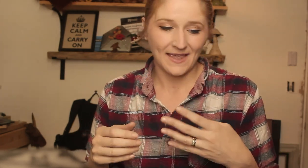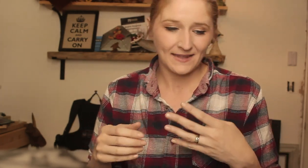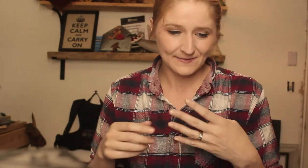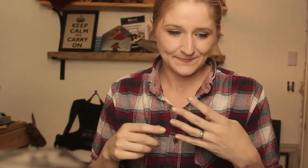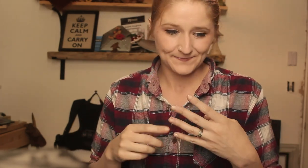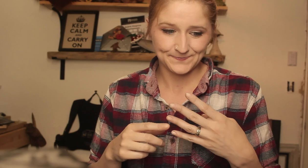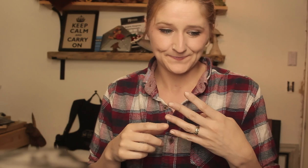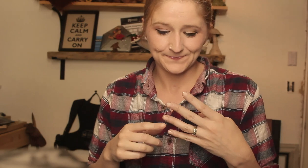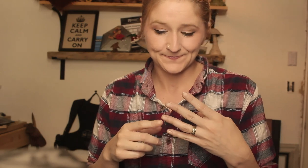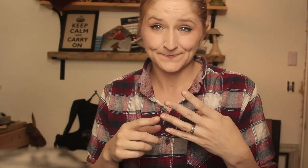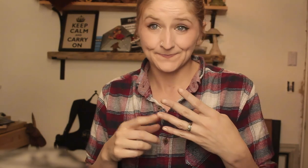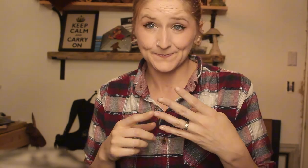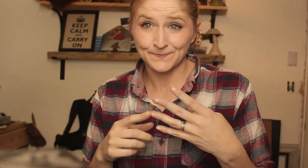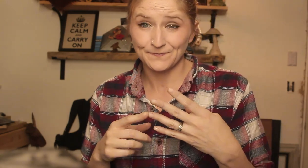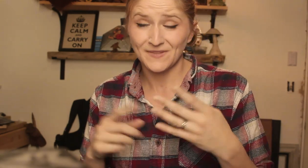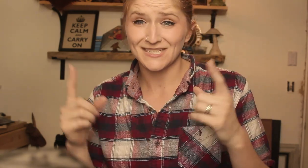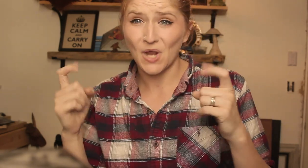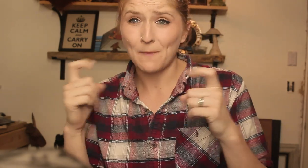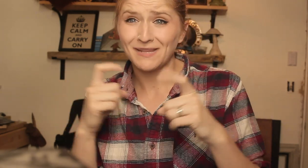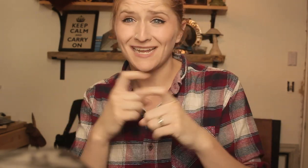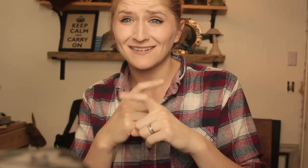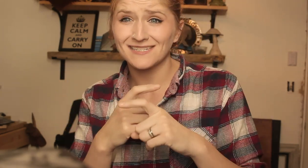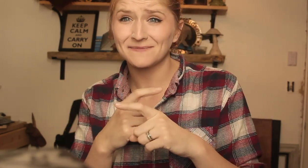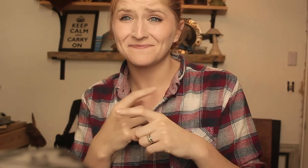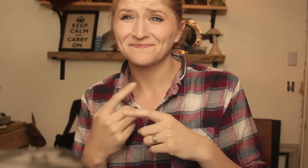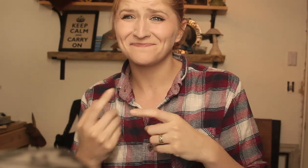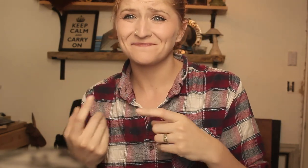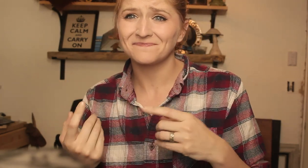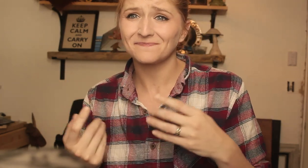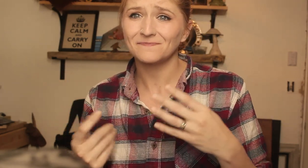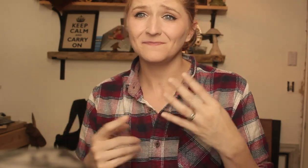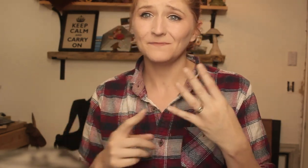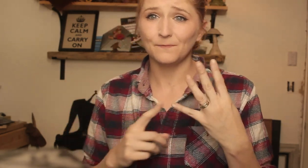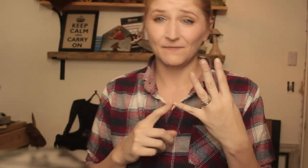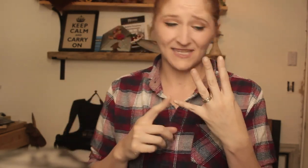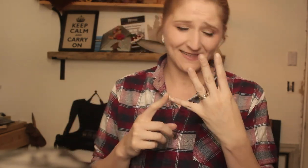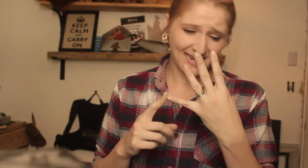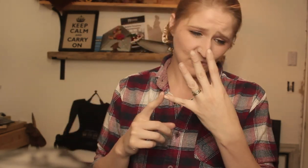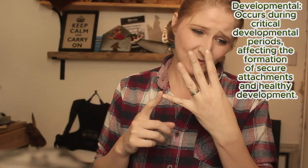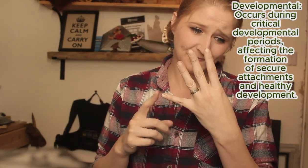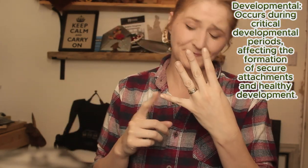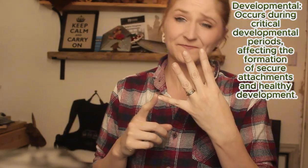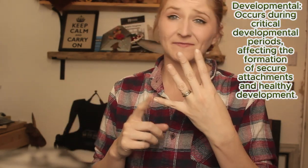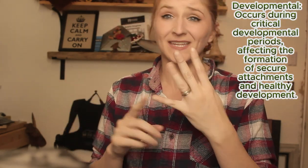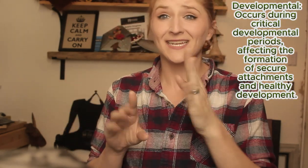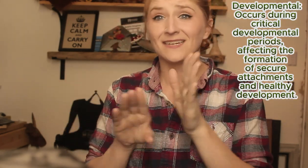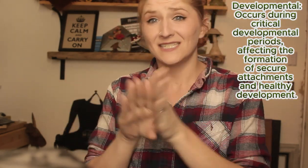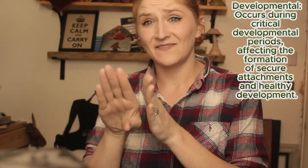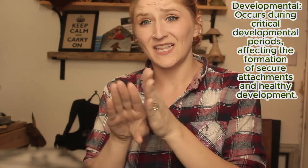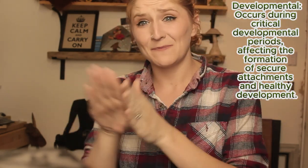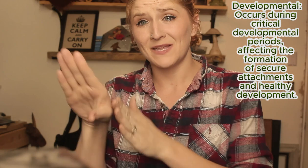Okay? It's complex. This last one,